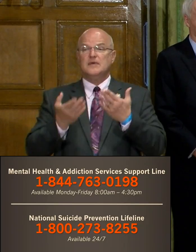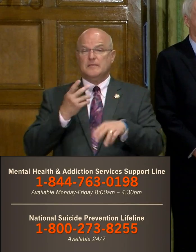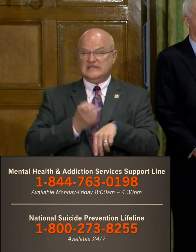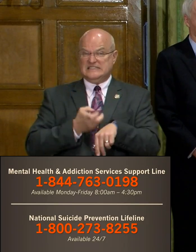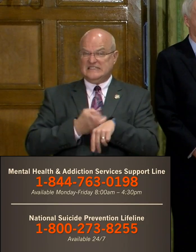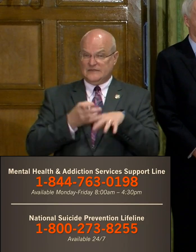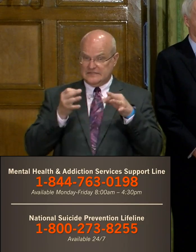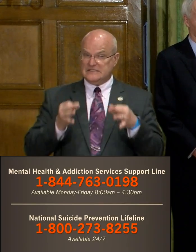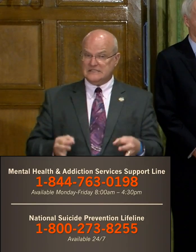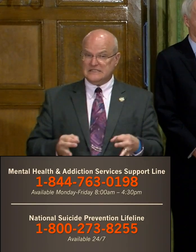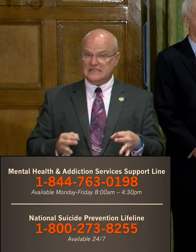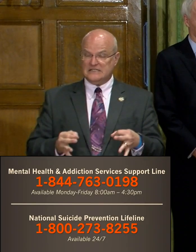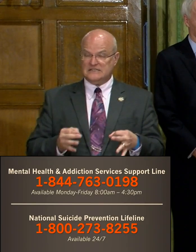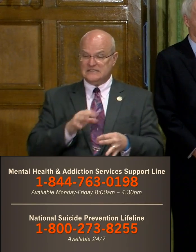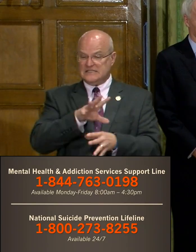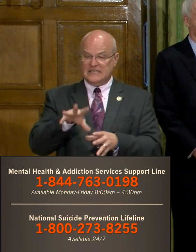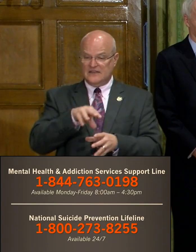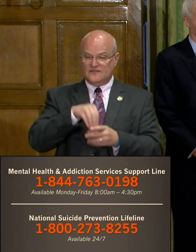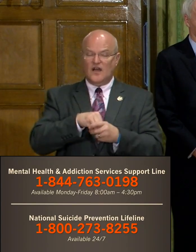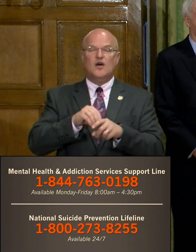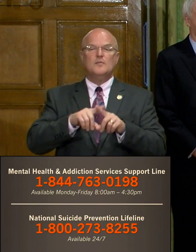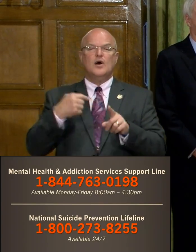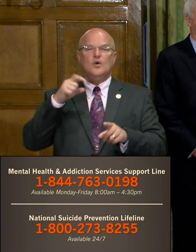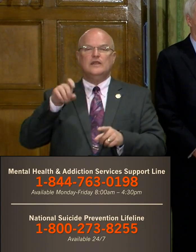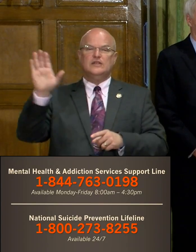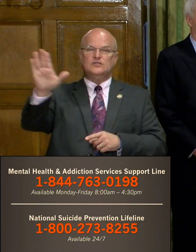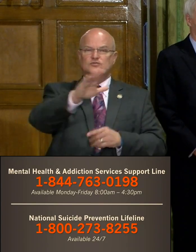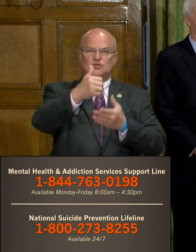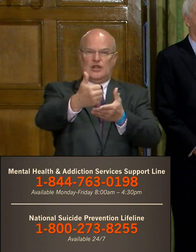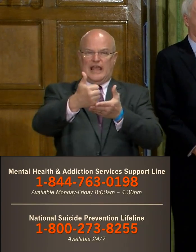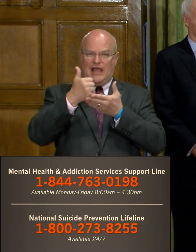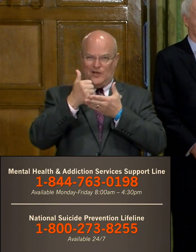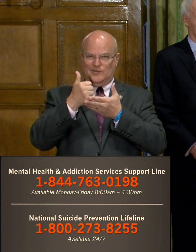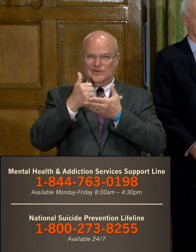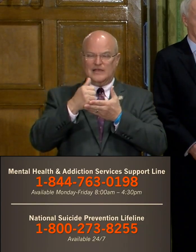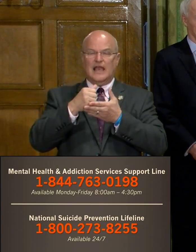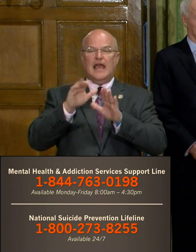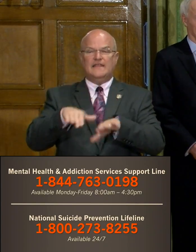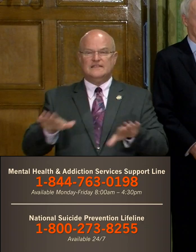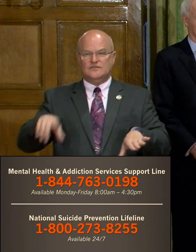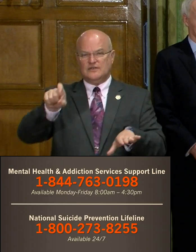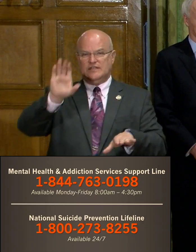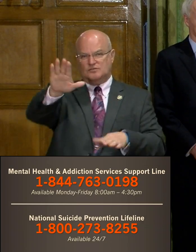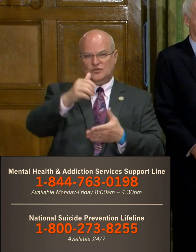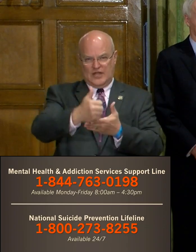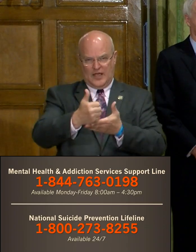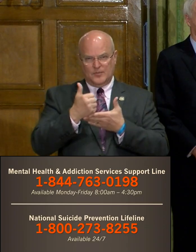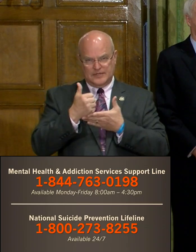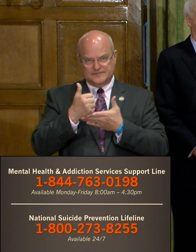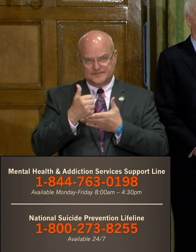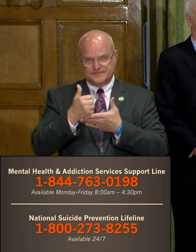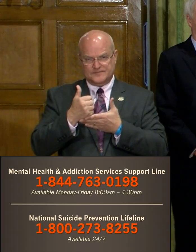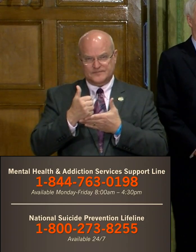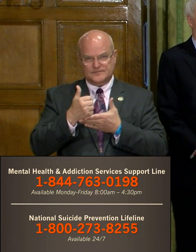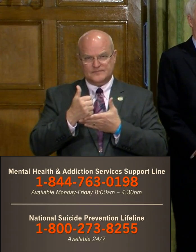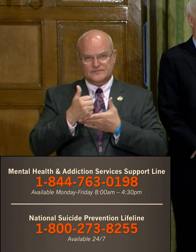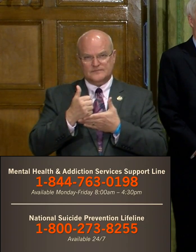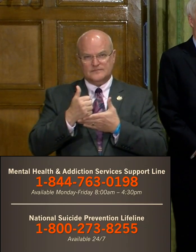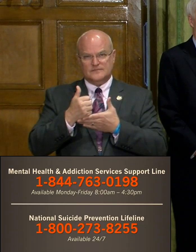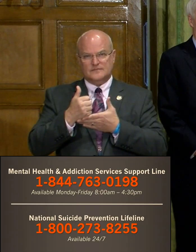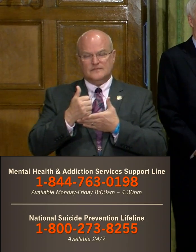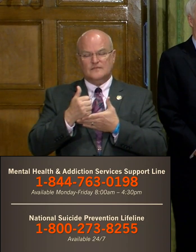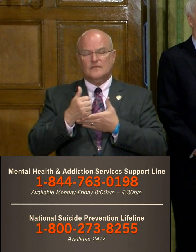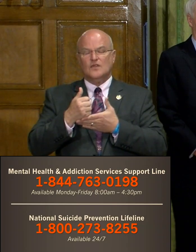be a difficult decision to get involved, but we need your help, and more importantly, the children need your help. Since